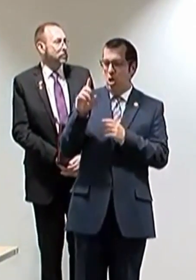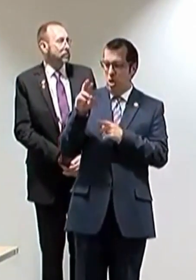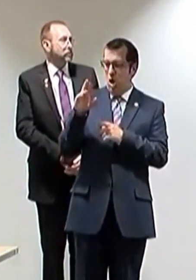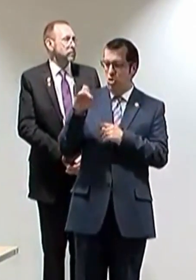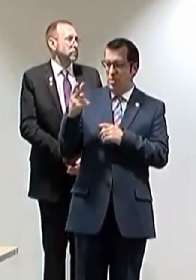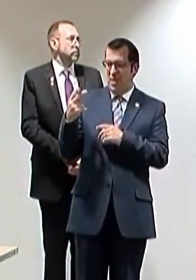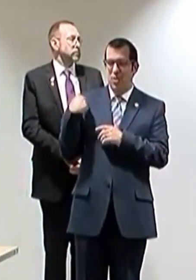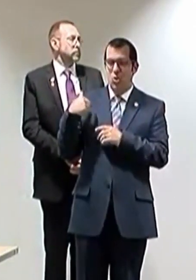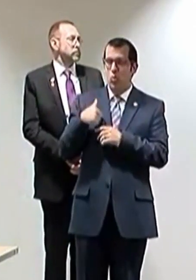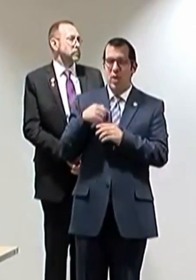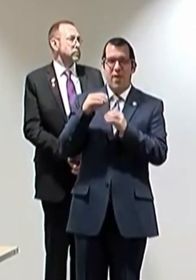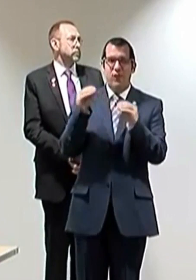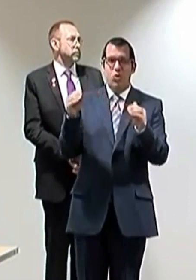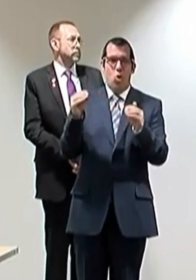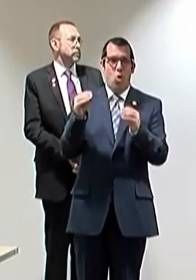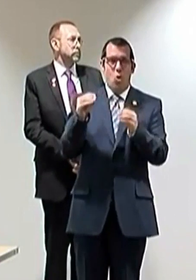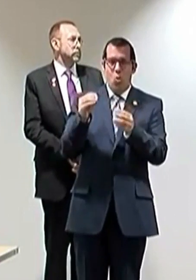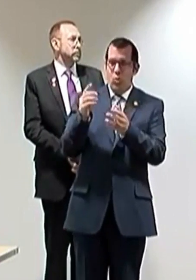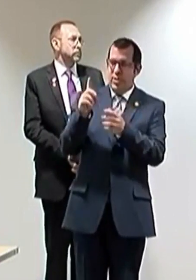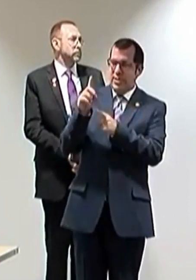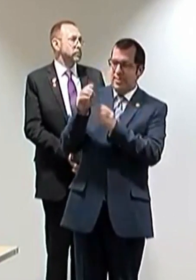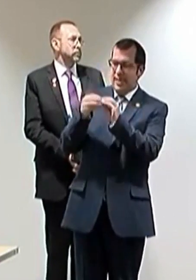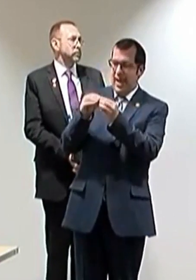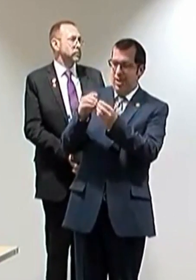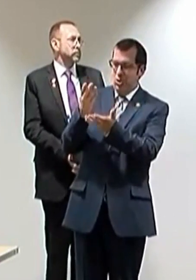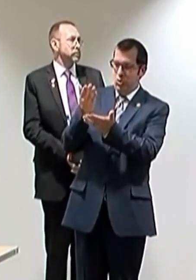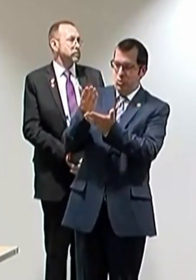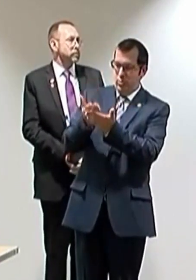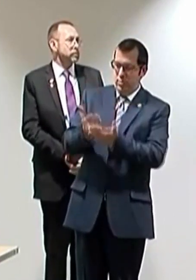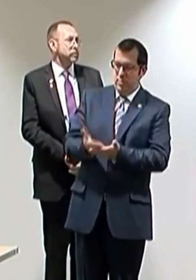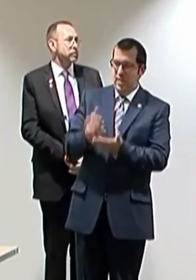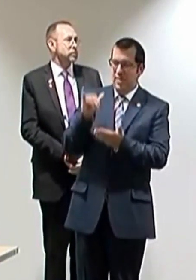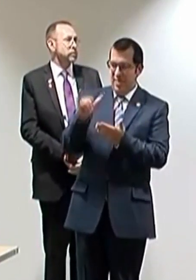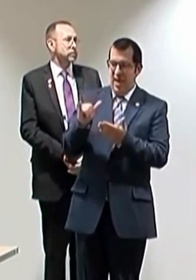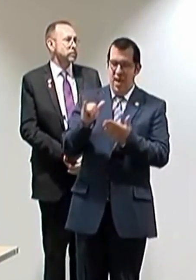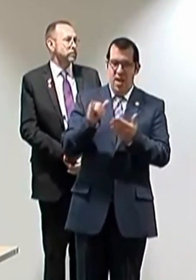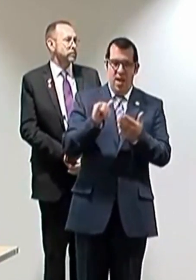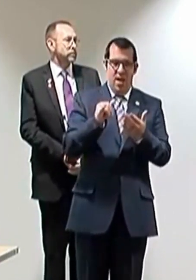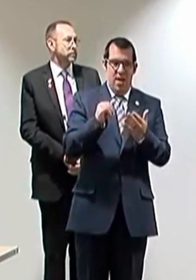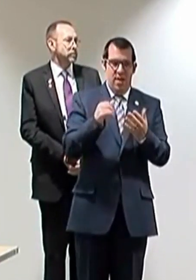any connection between lifting the restrictions and the increase in cases.